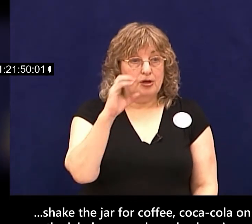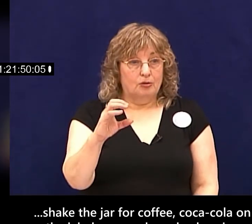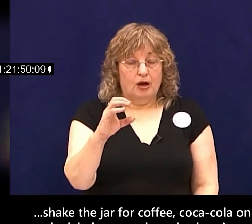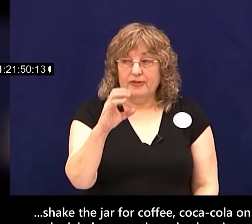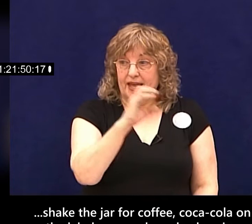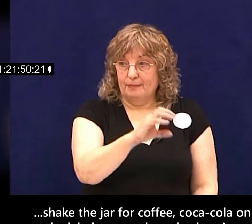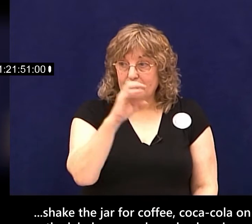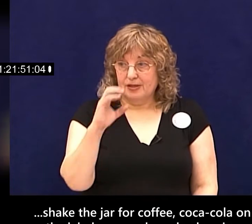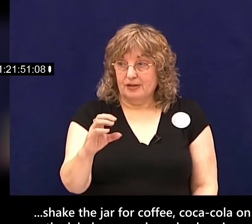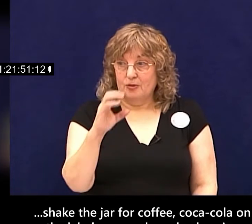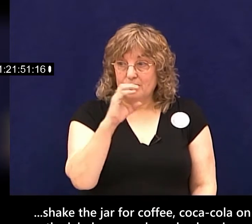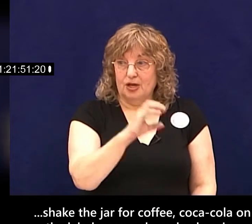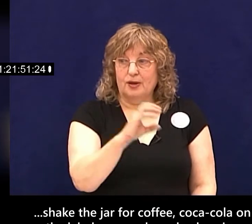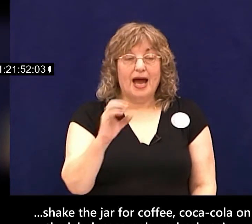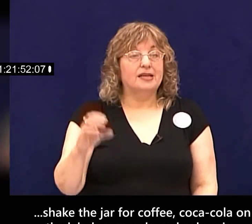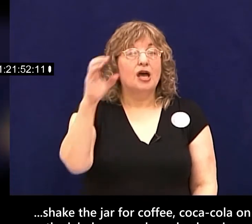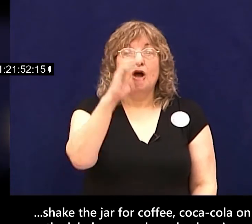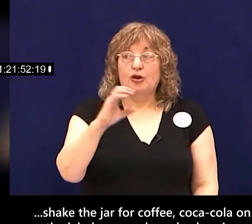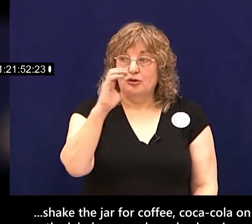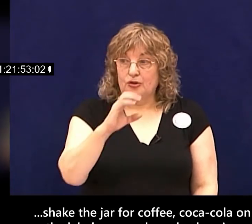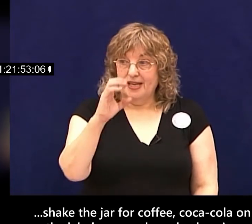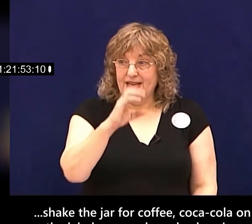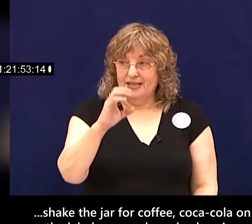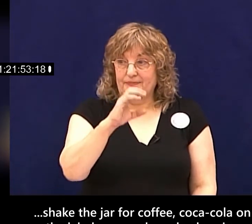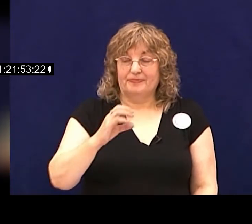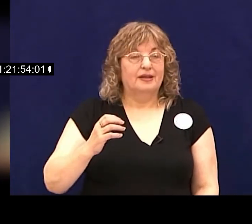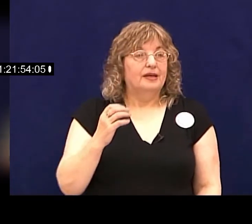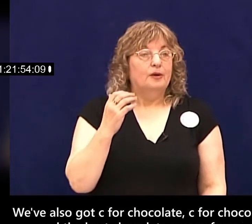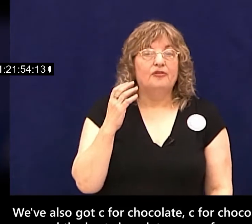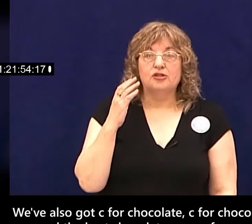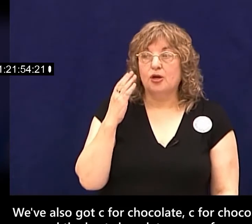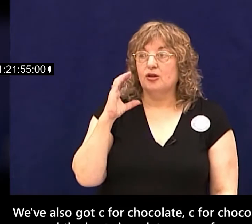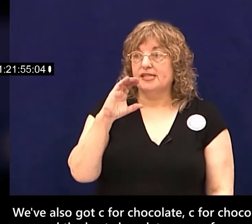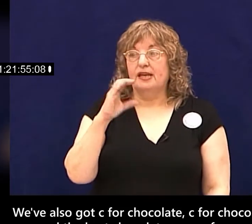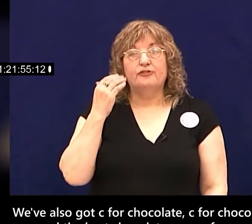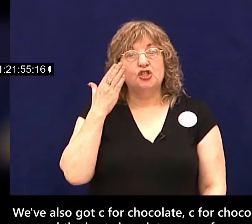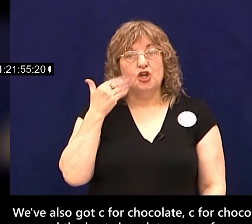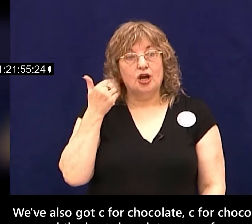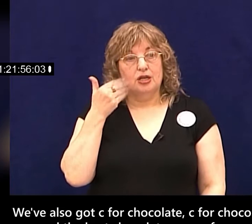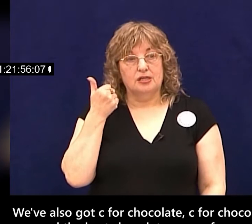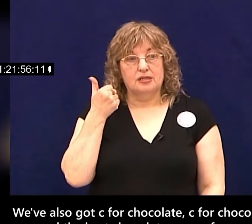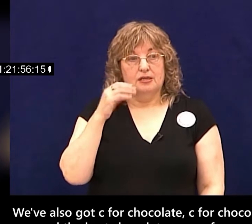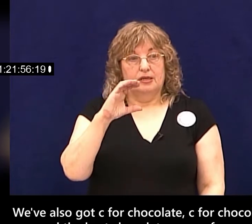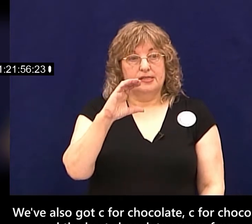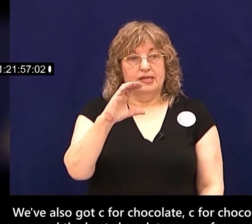Coca-Cola on the label, Coca-Cola, and colour in. We've also got C for chocolate. C